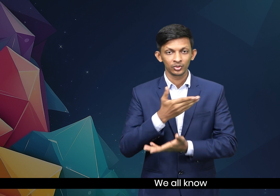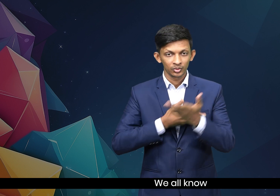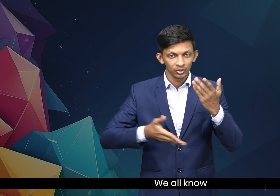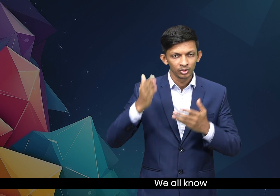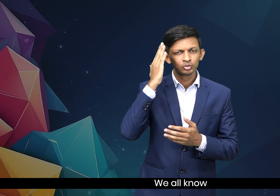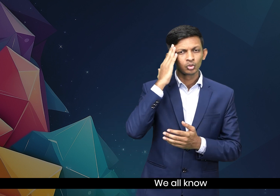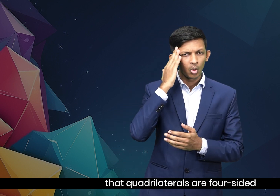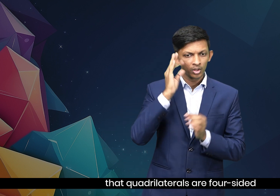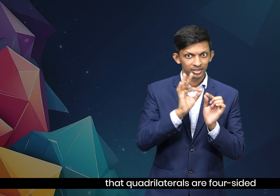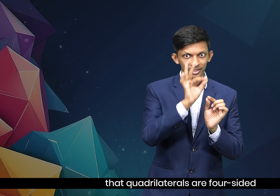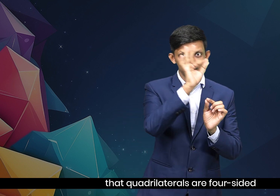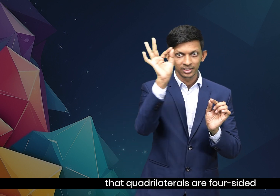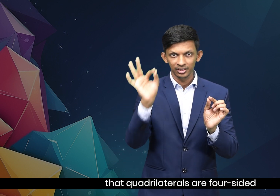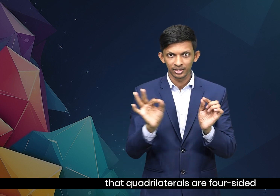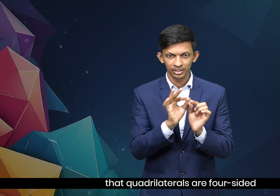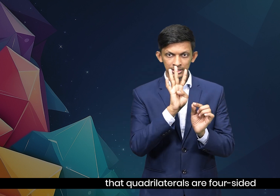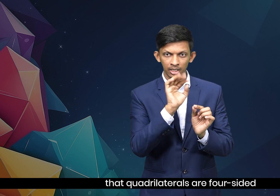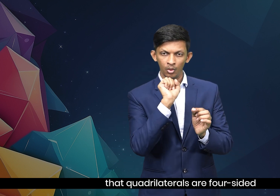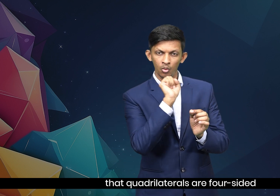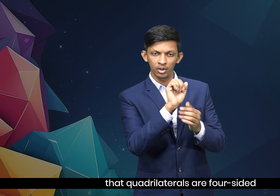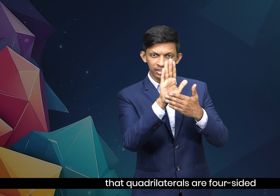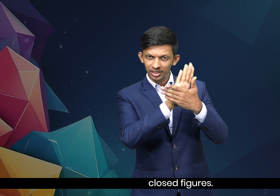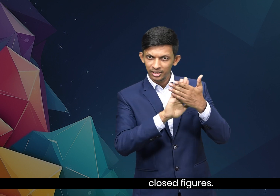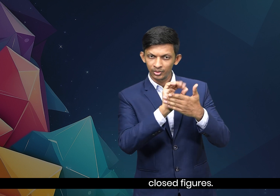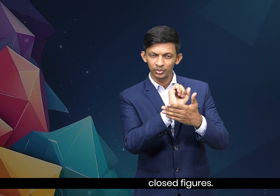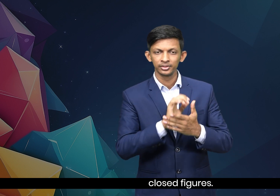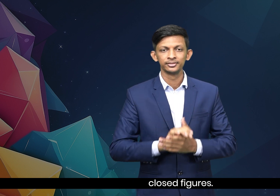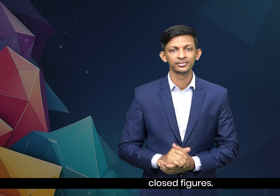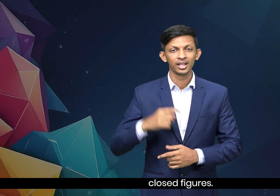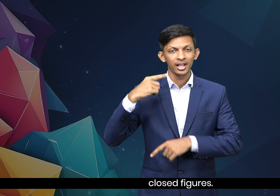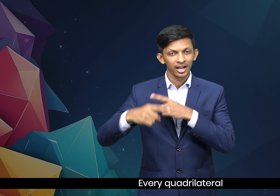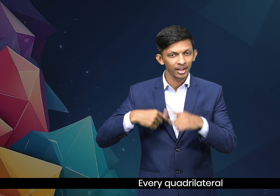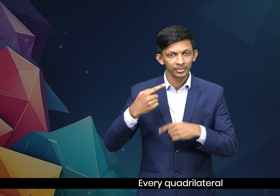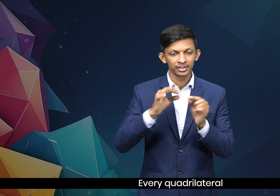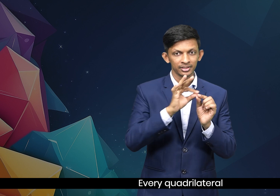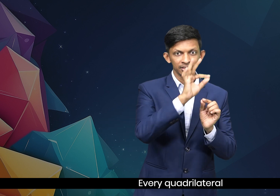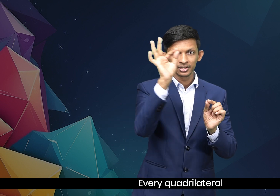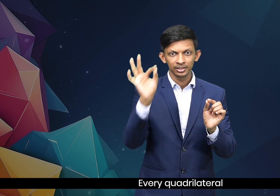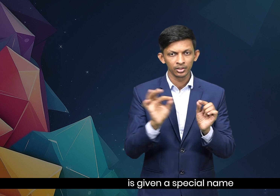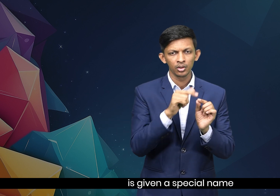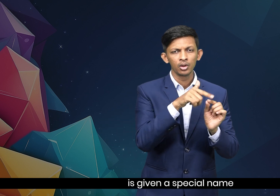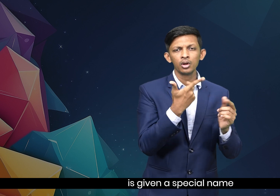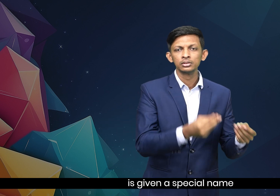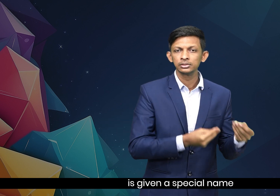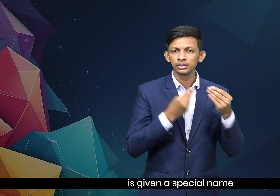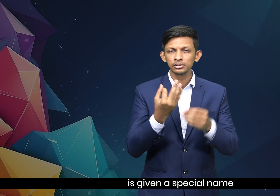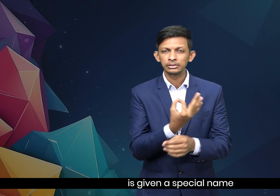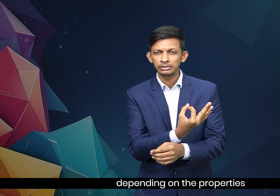We all know that quadrilaterals are four-sided closed figures. Every quadrilateral is given a special name